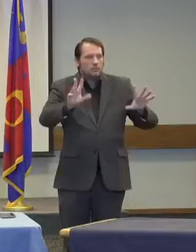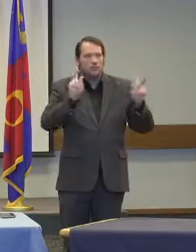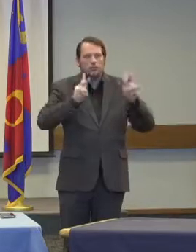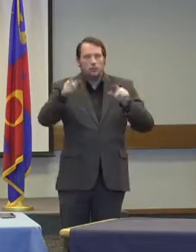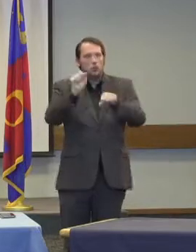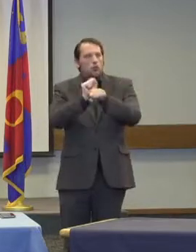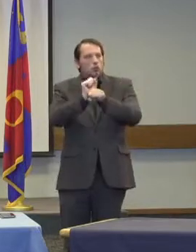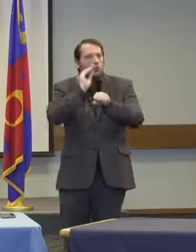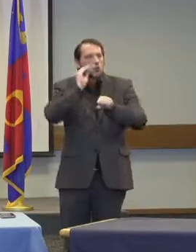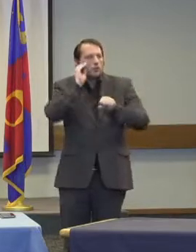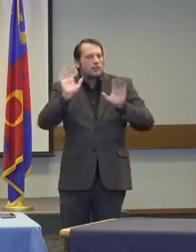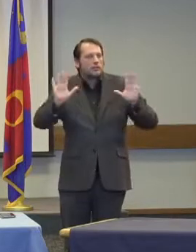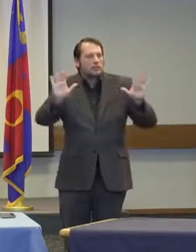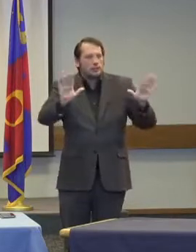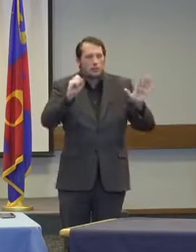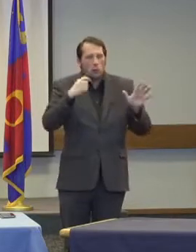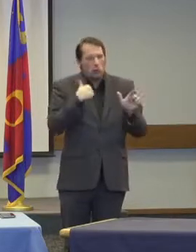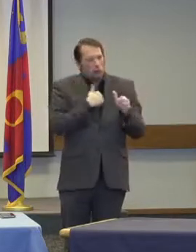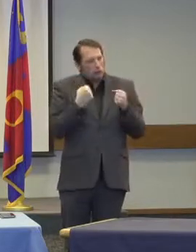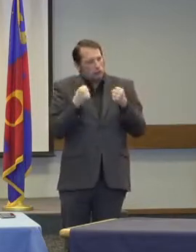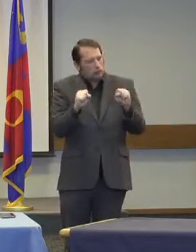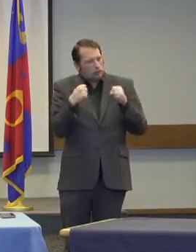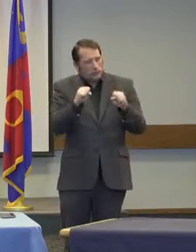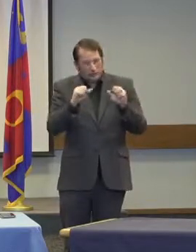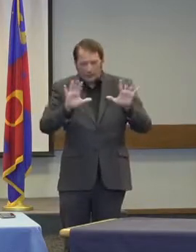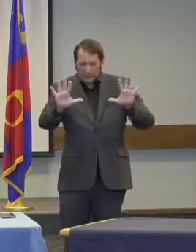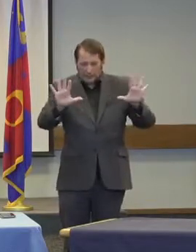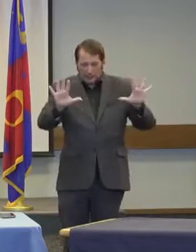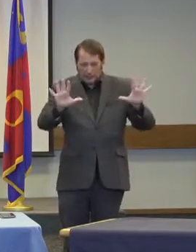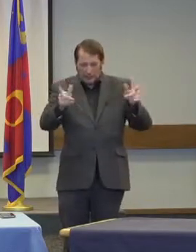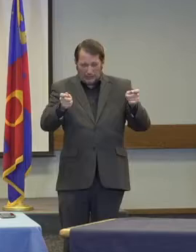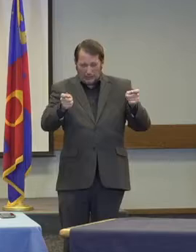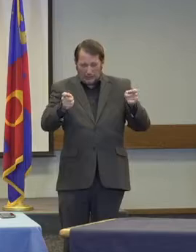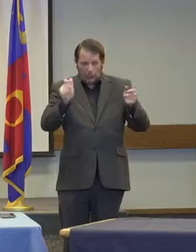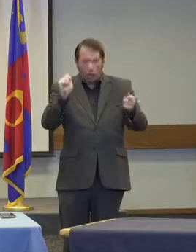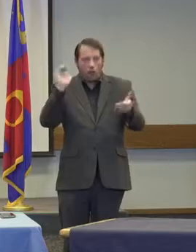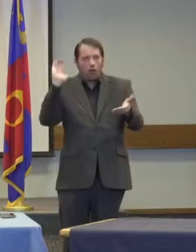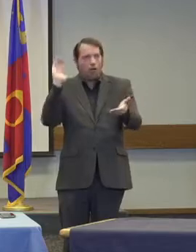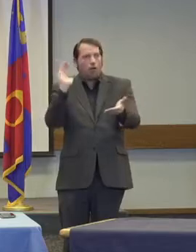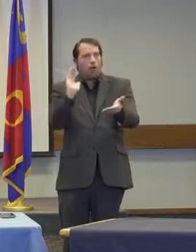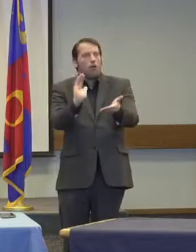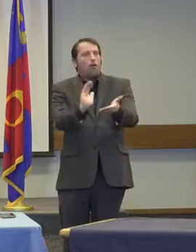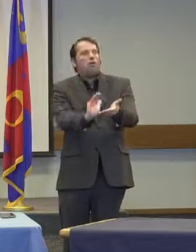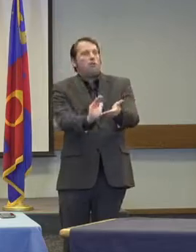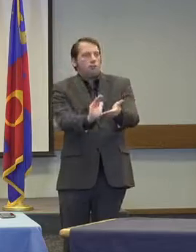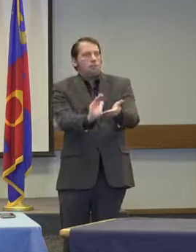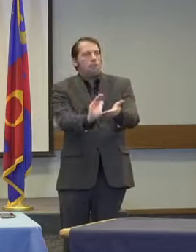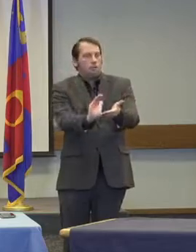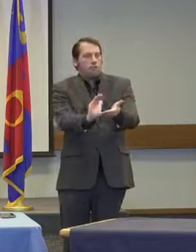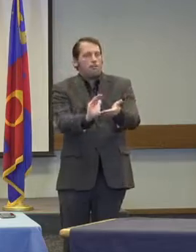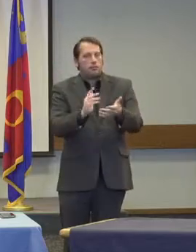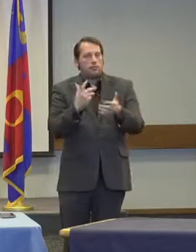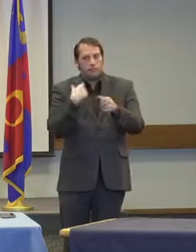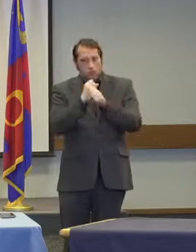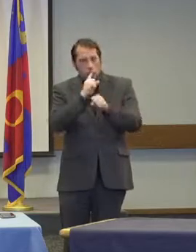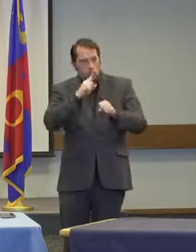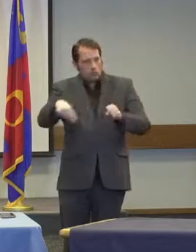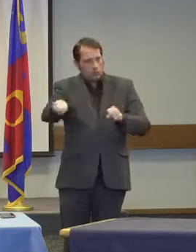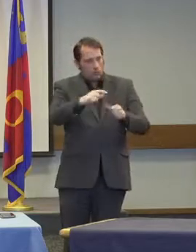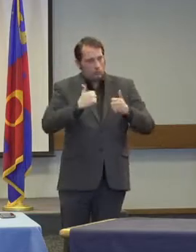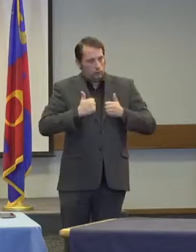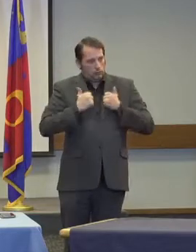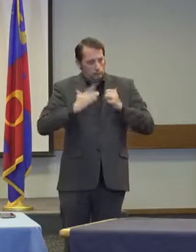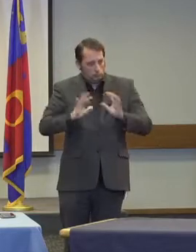minimize the impact of reduction of services on our county residents. and everything we can do to make sure that our